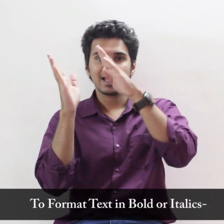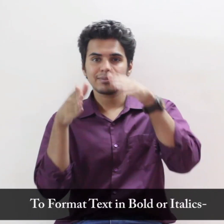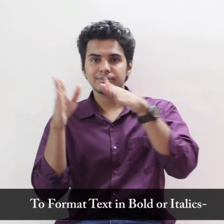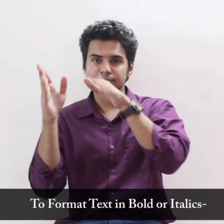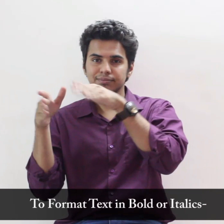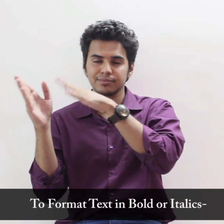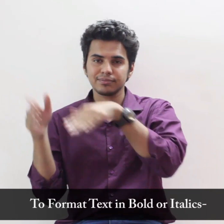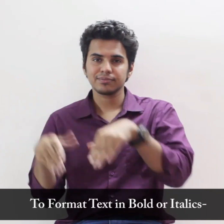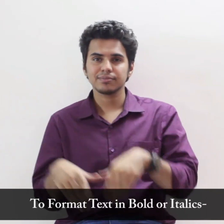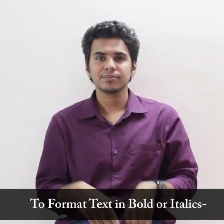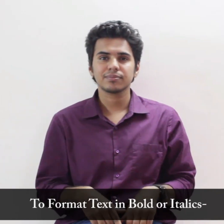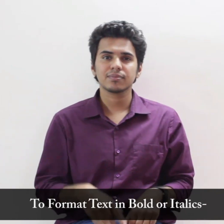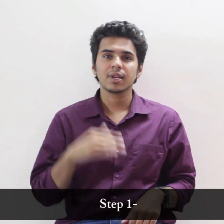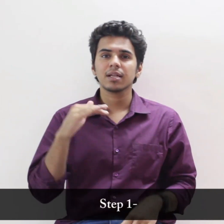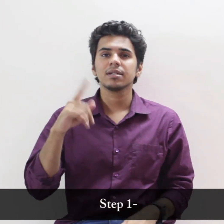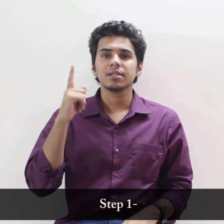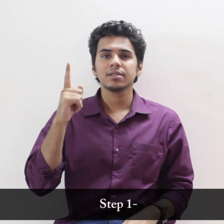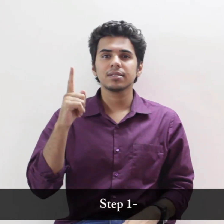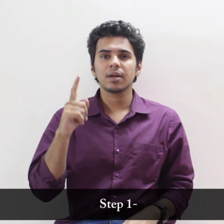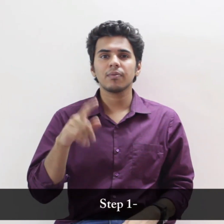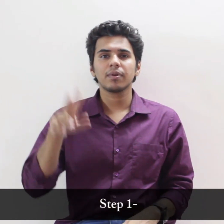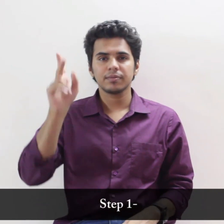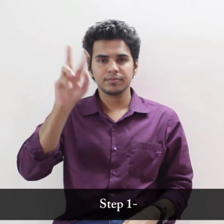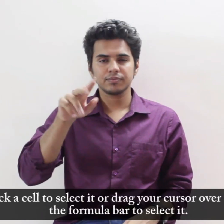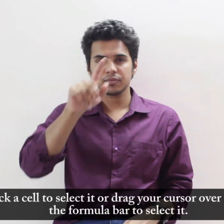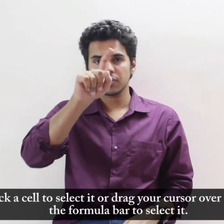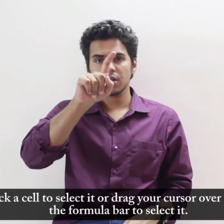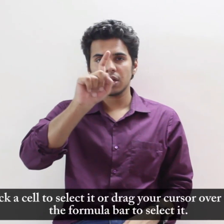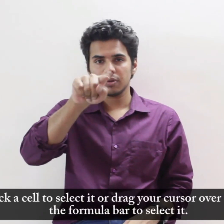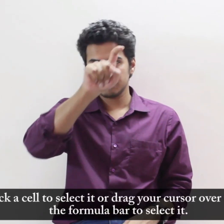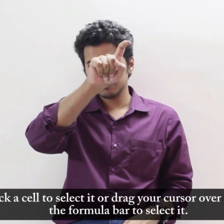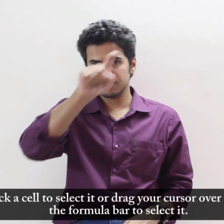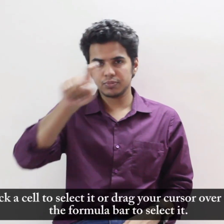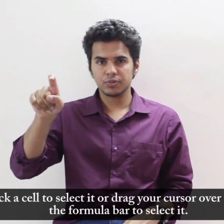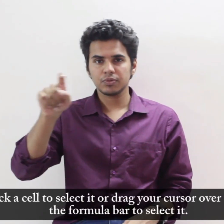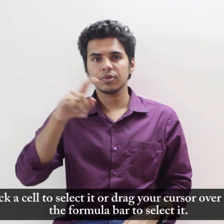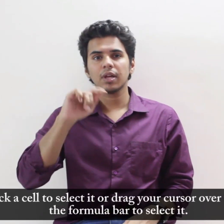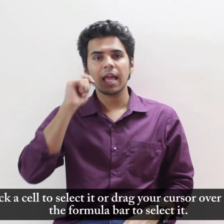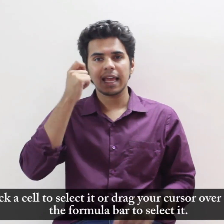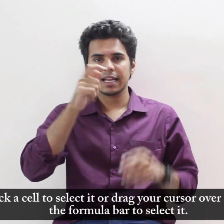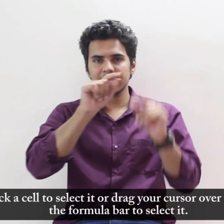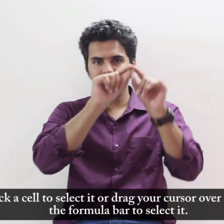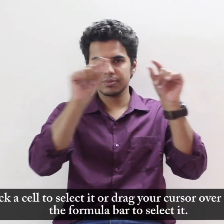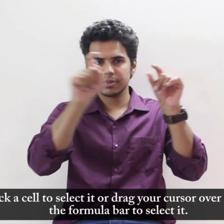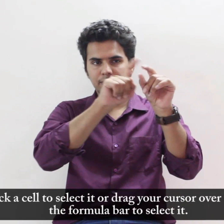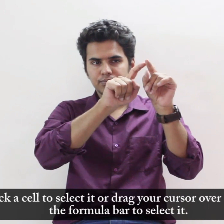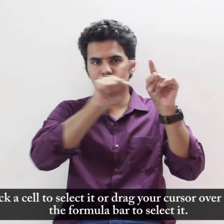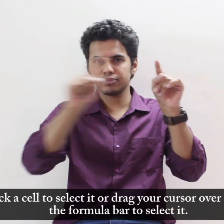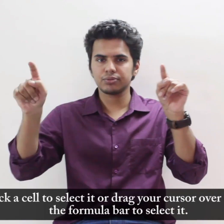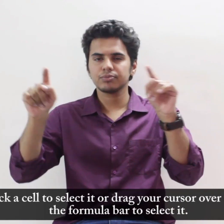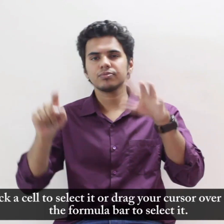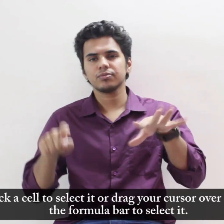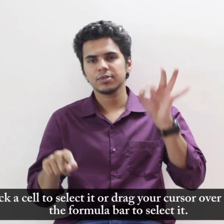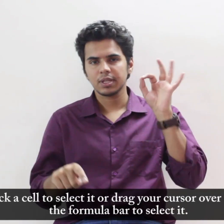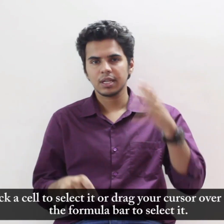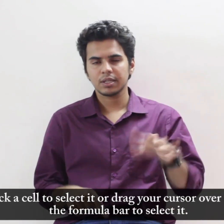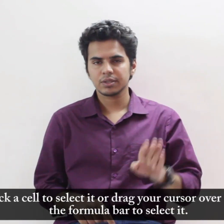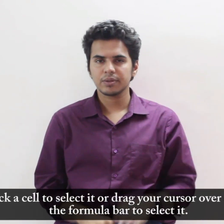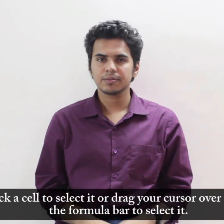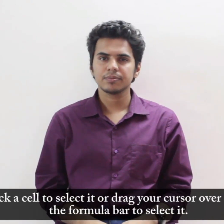Step 1. Left-click a cell to select it or drag your cursor over the text in the formula bar to select